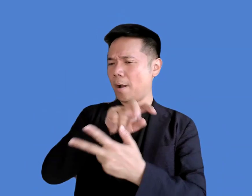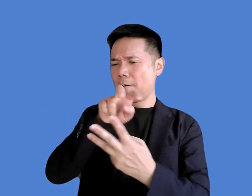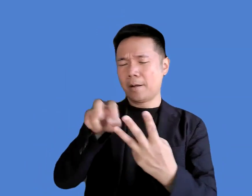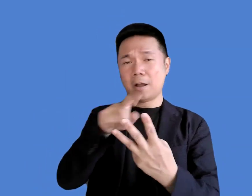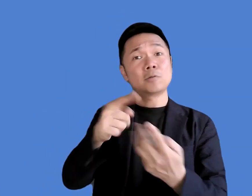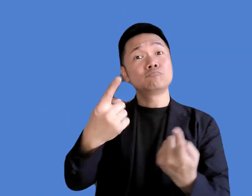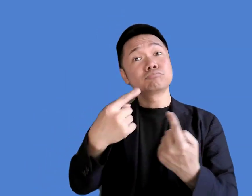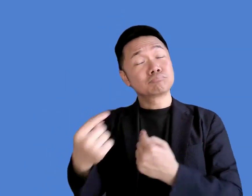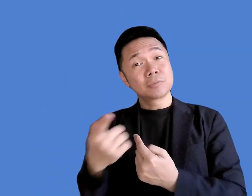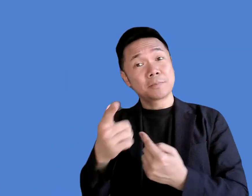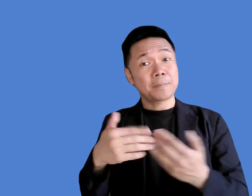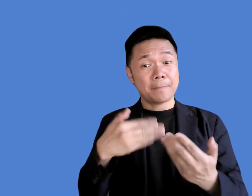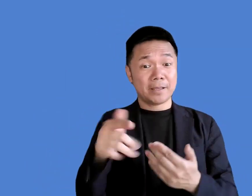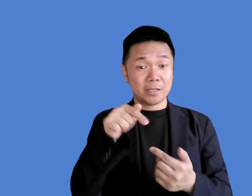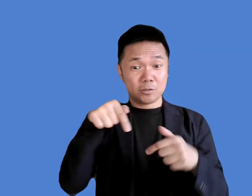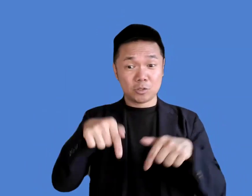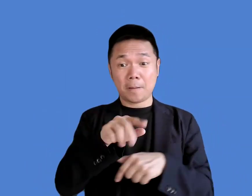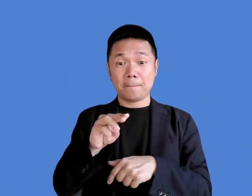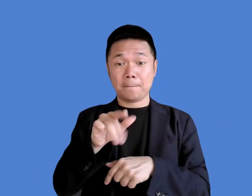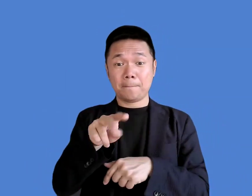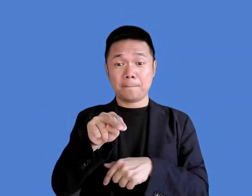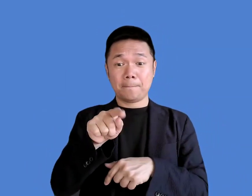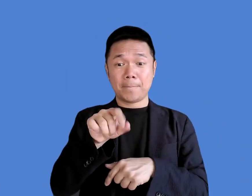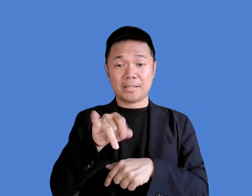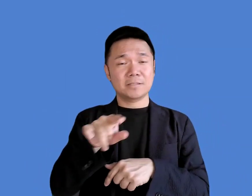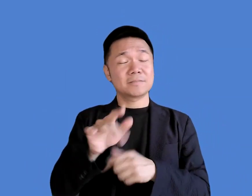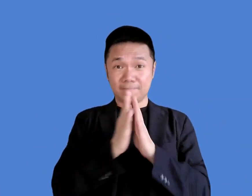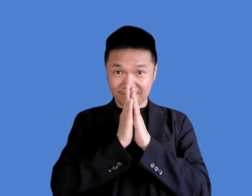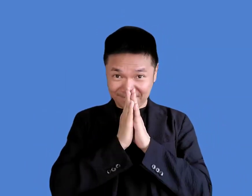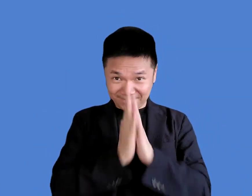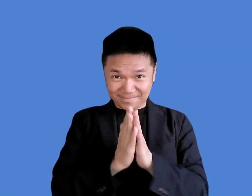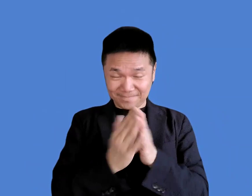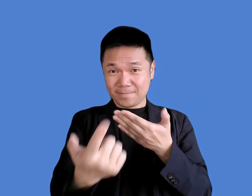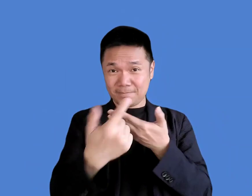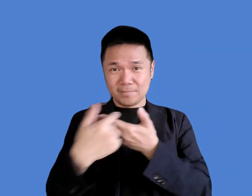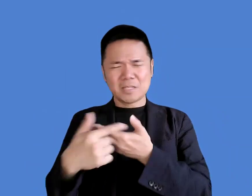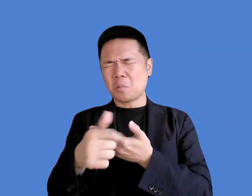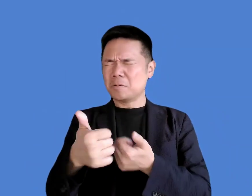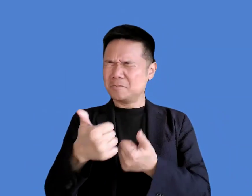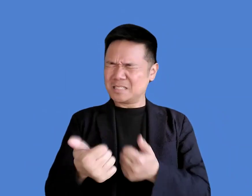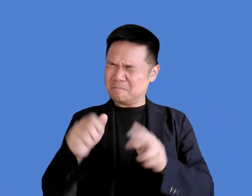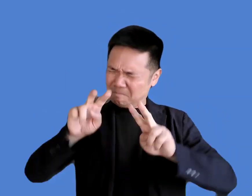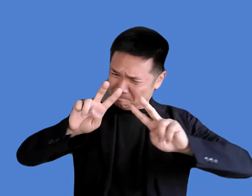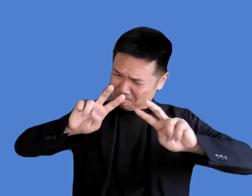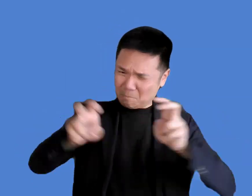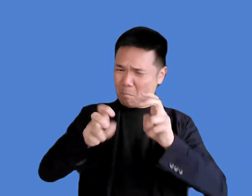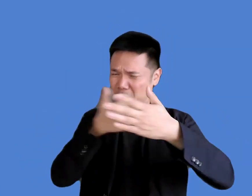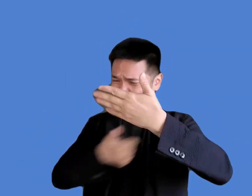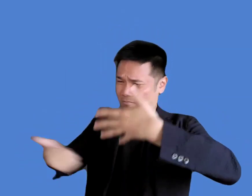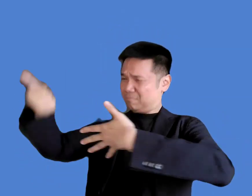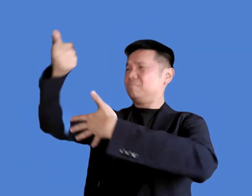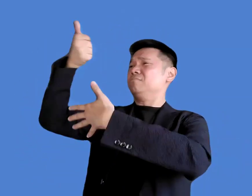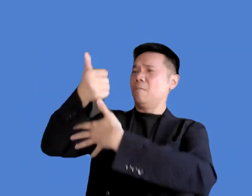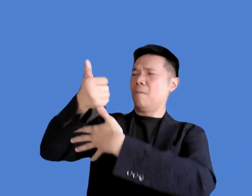can participate in the mentee panelists. We want to hear for you, what is the most pressing issue that we need to address for